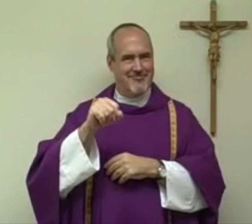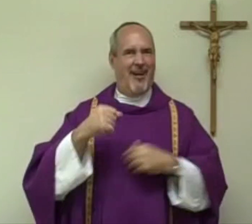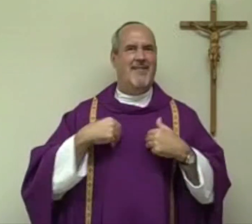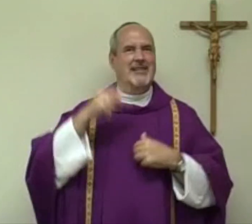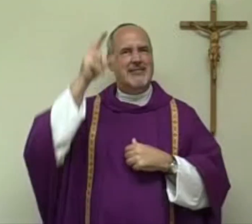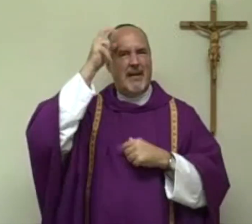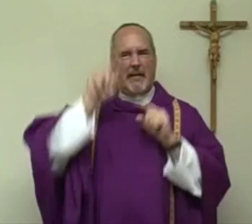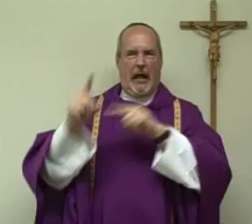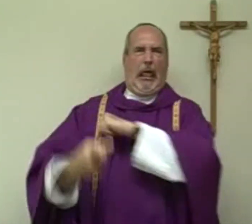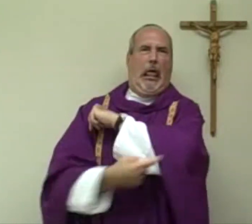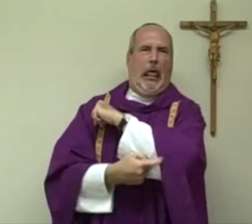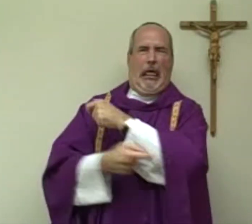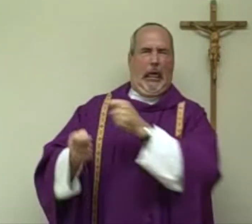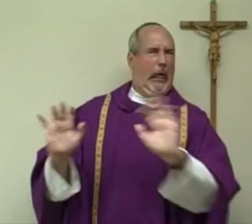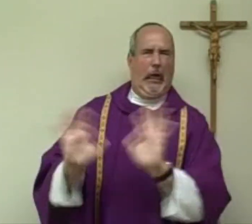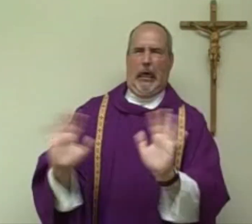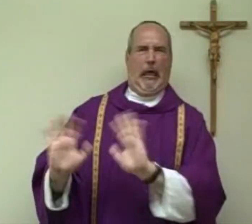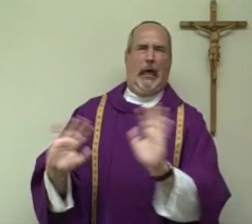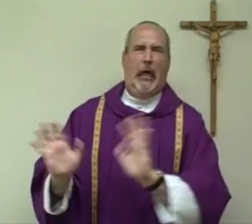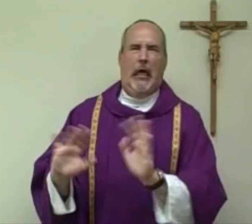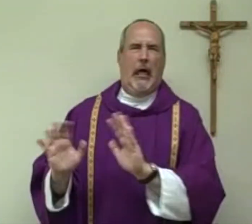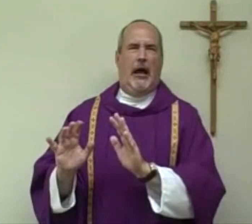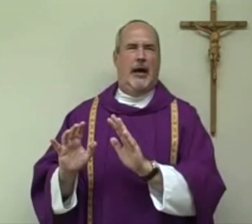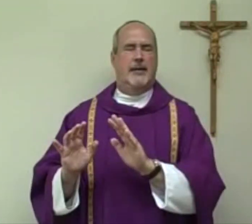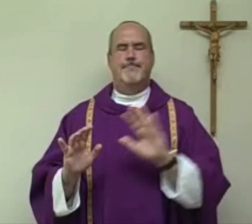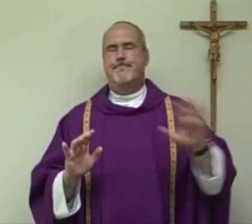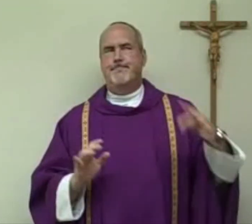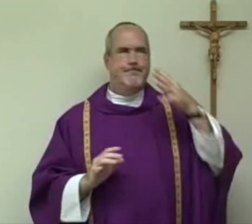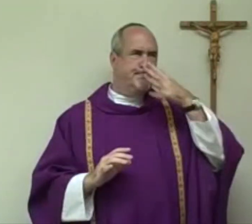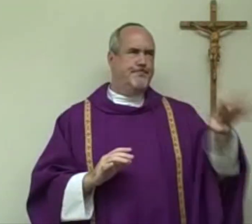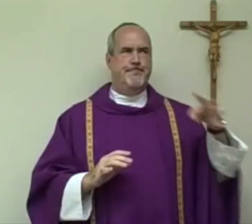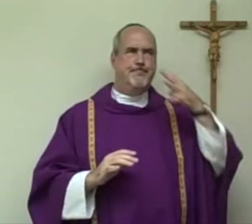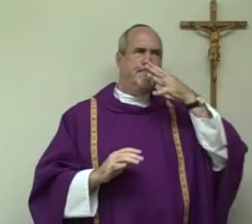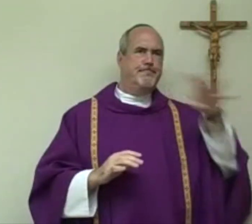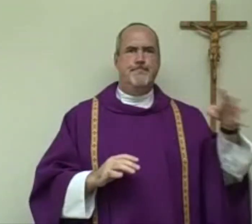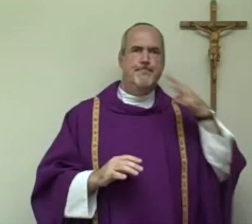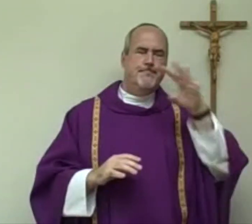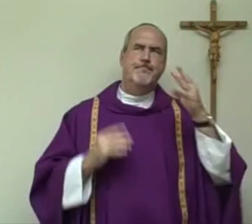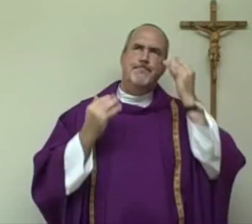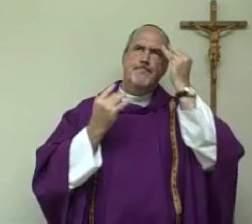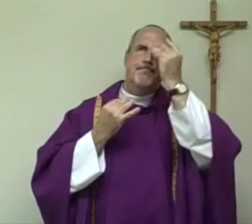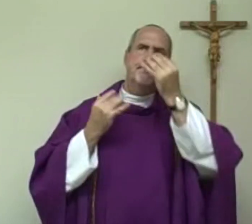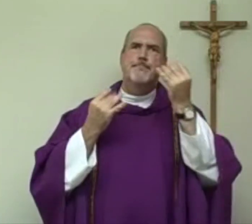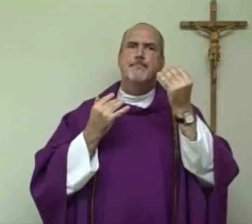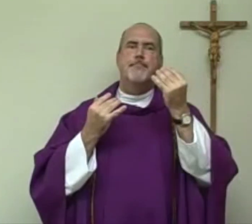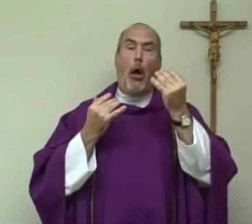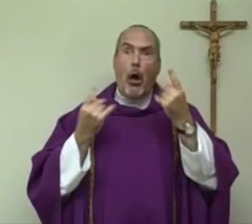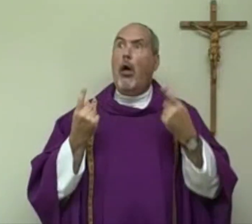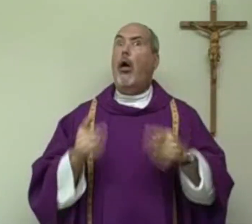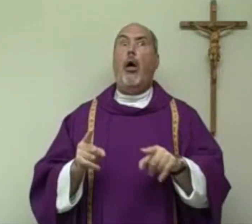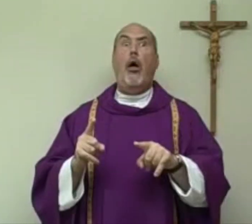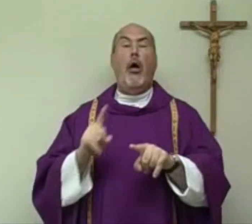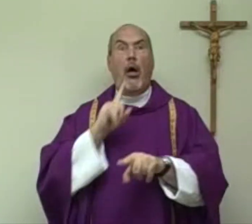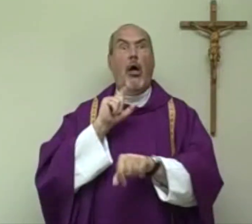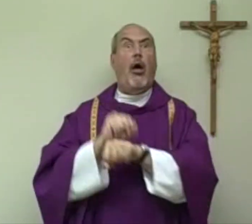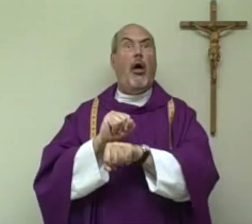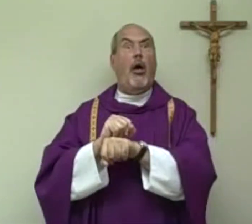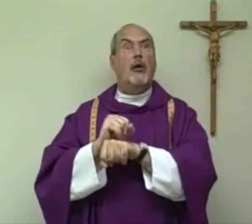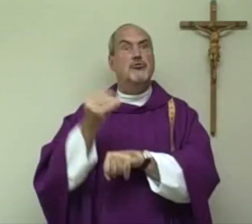serve God better. The devil tempted him and told him not to, but Jesus ignored him. And at that